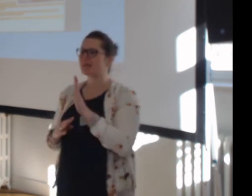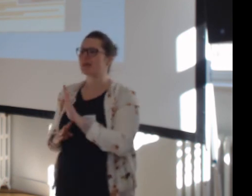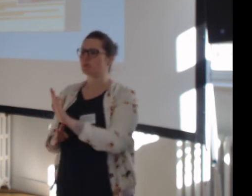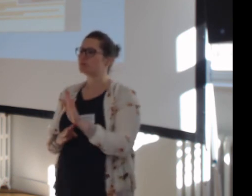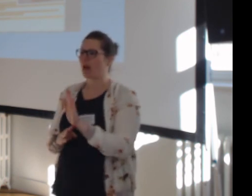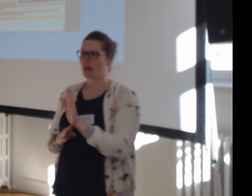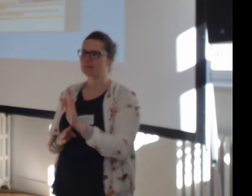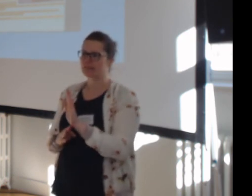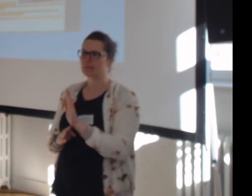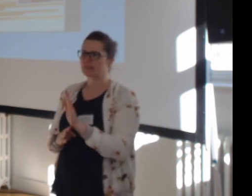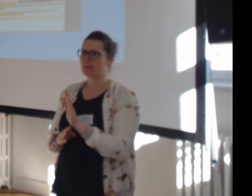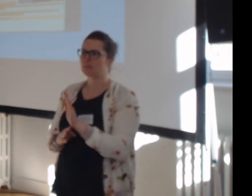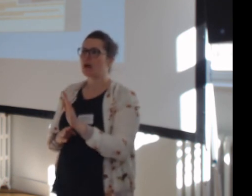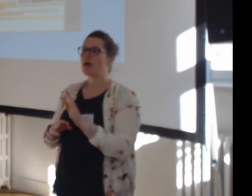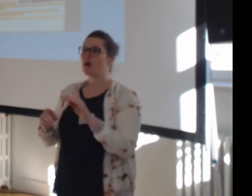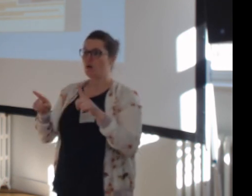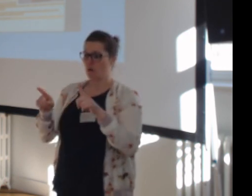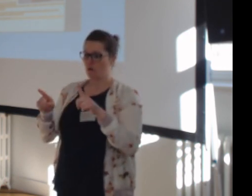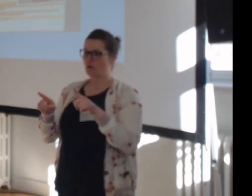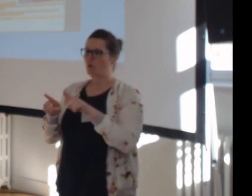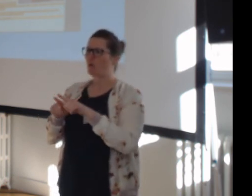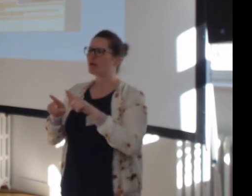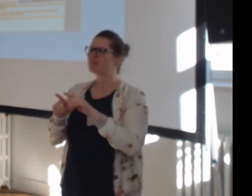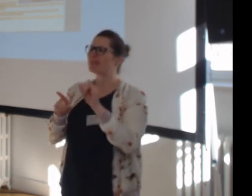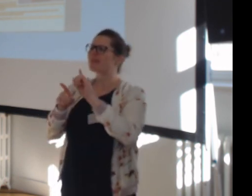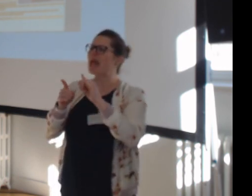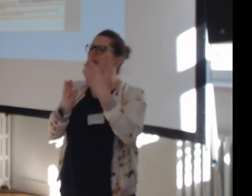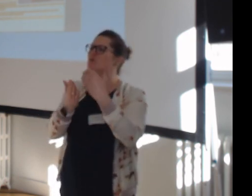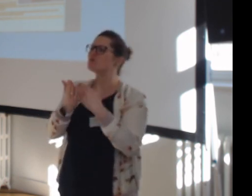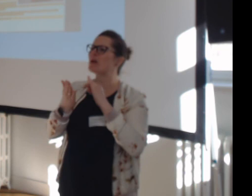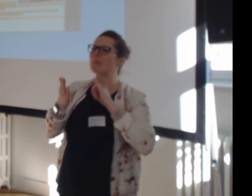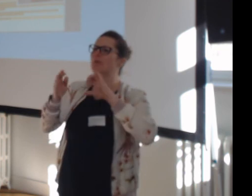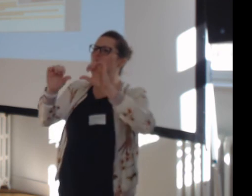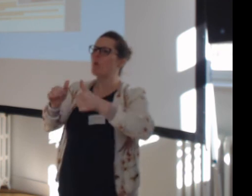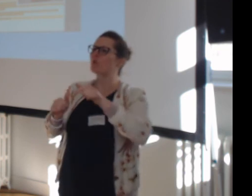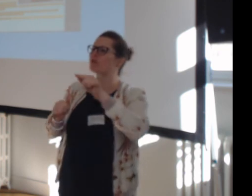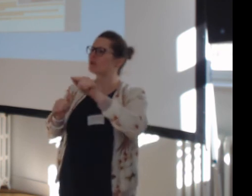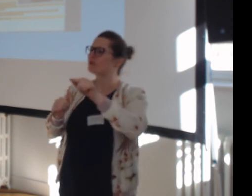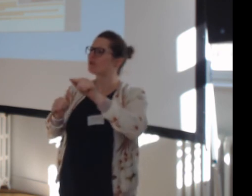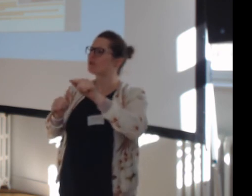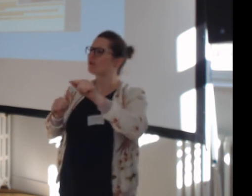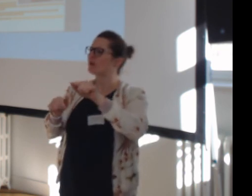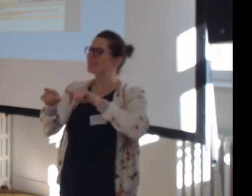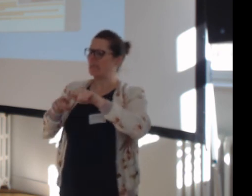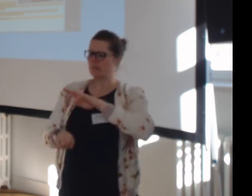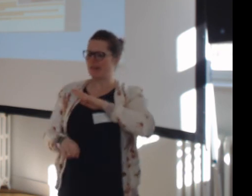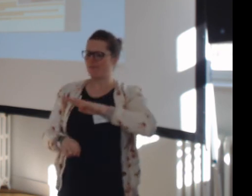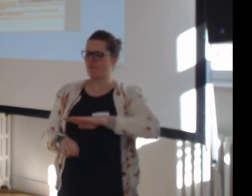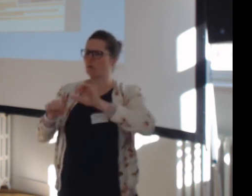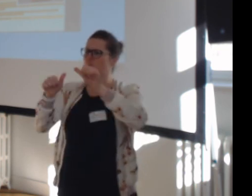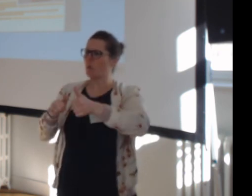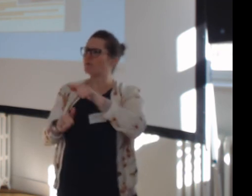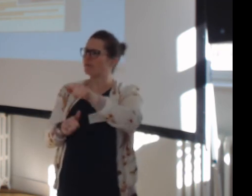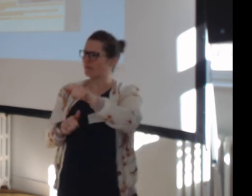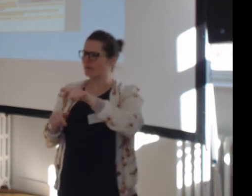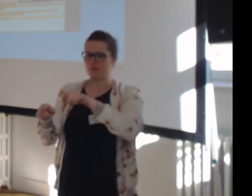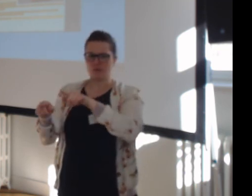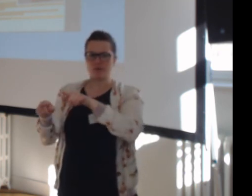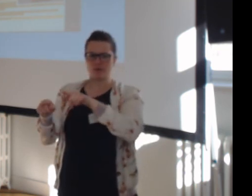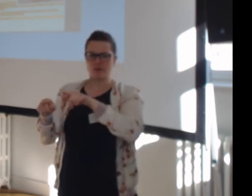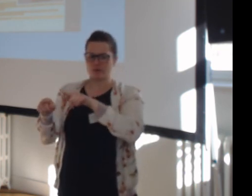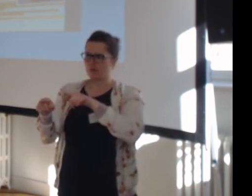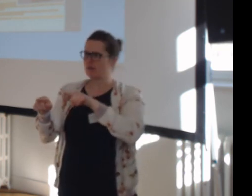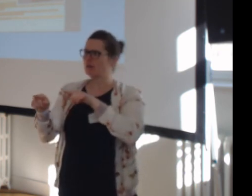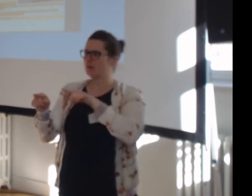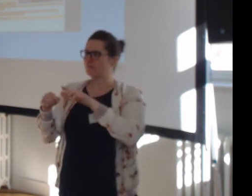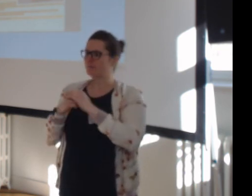there is also a mode, it was in that little menu that came up, which is the simplified mode. So this